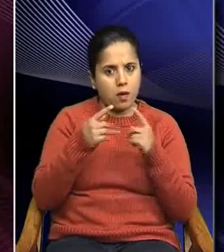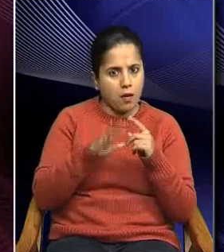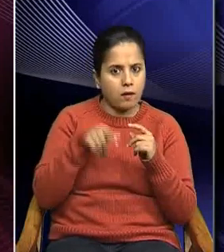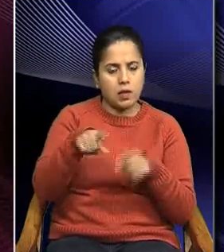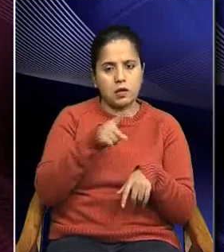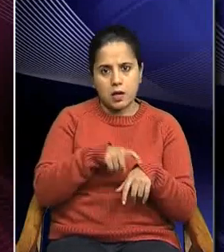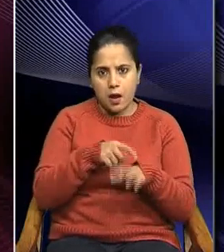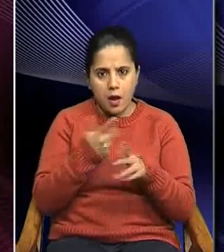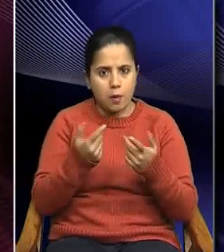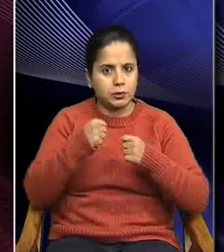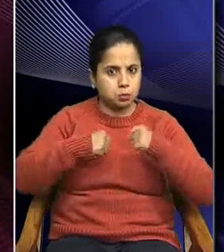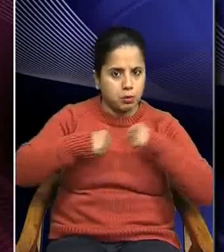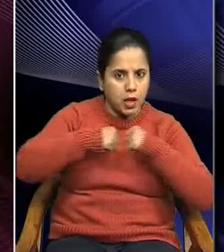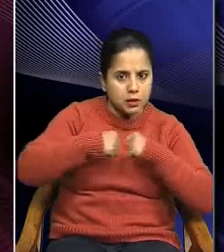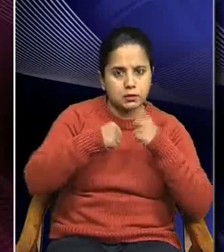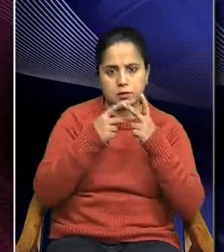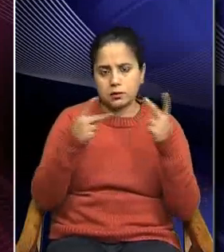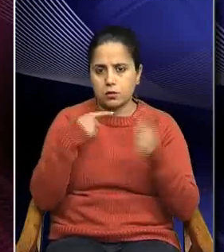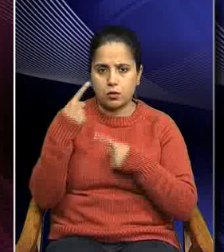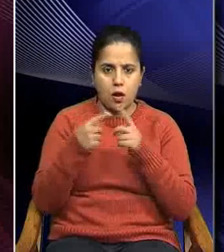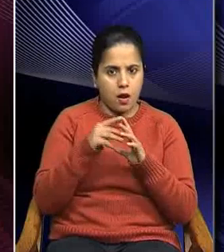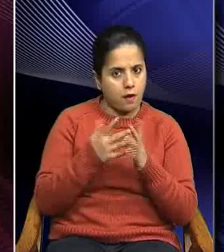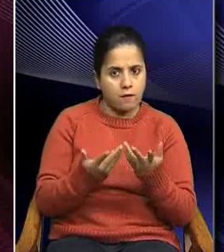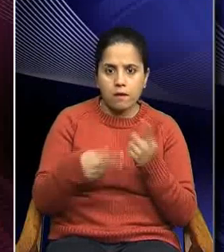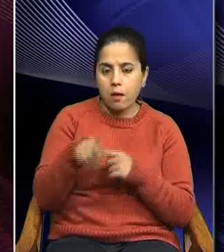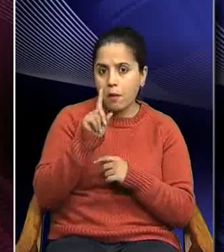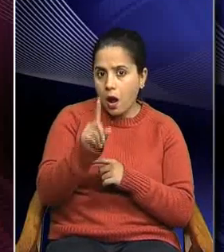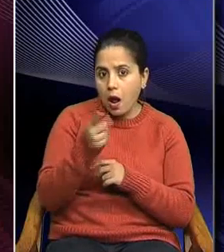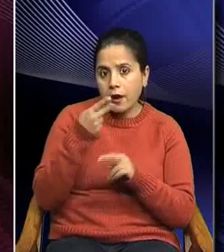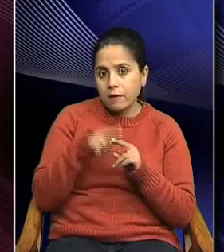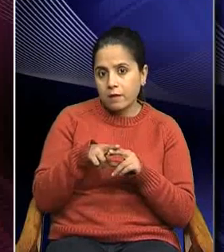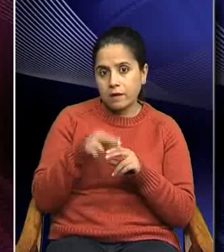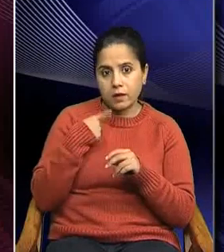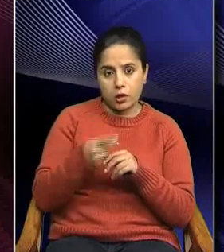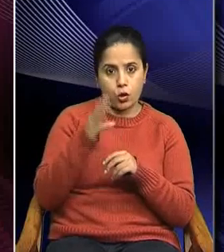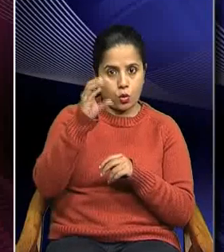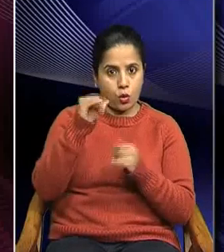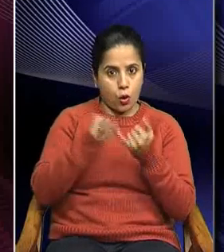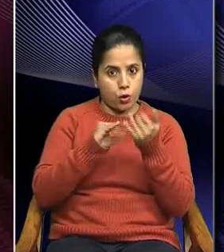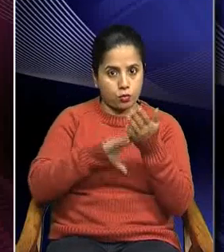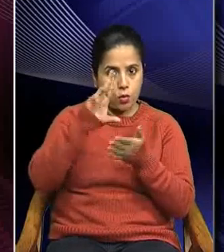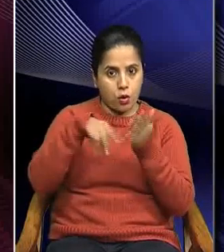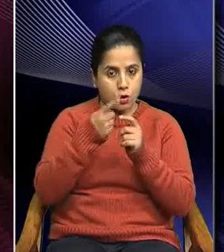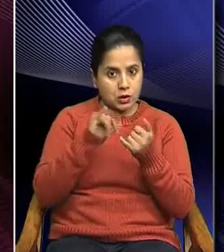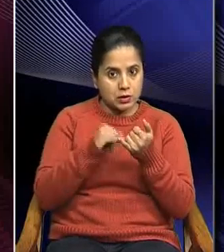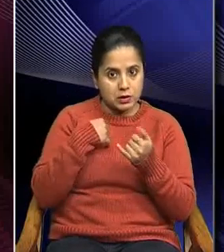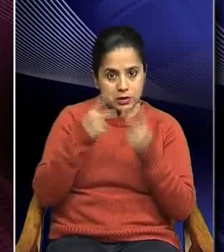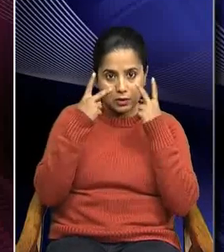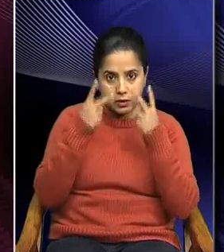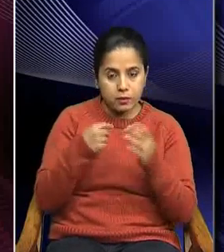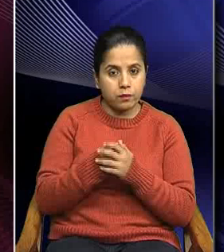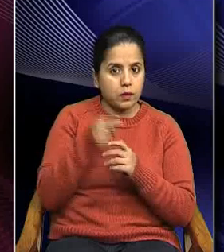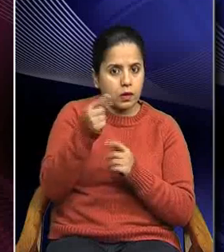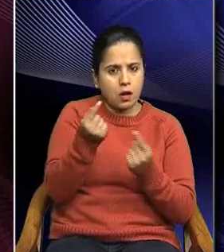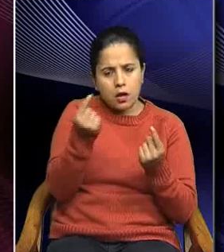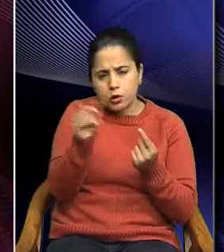and space. But if we look at the cosmogony part of it, there is a